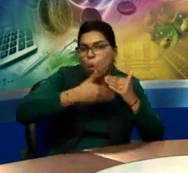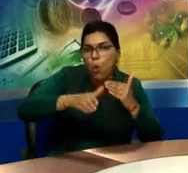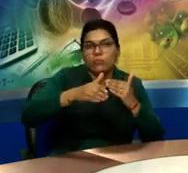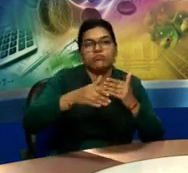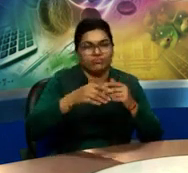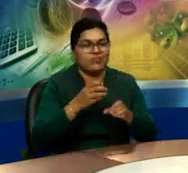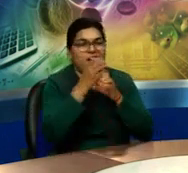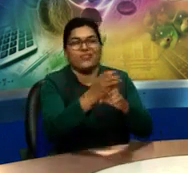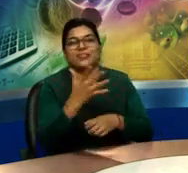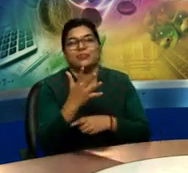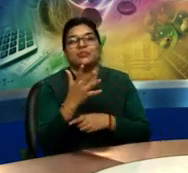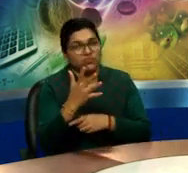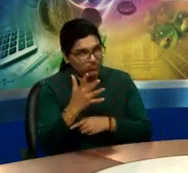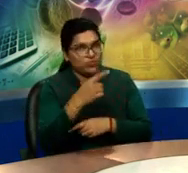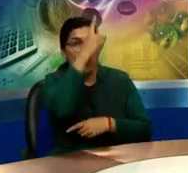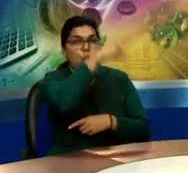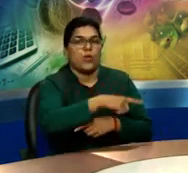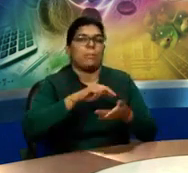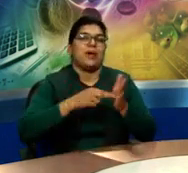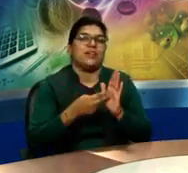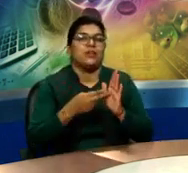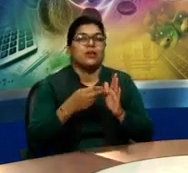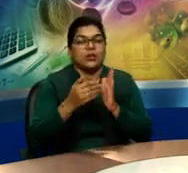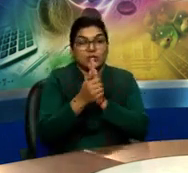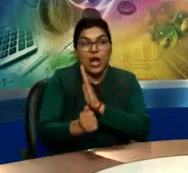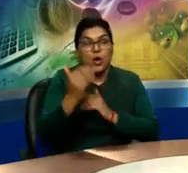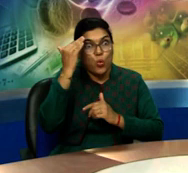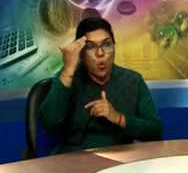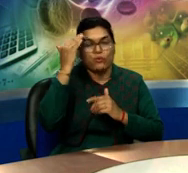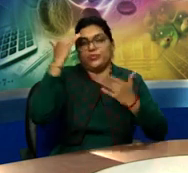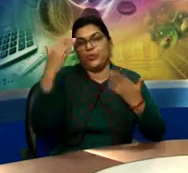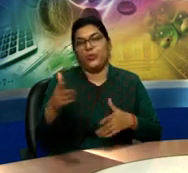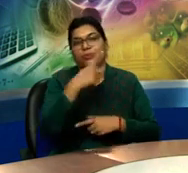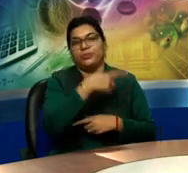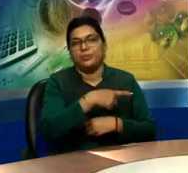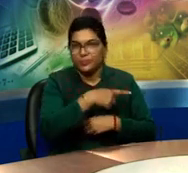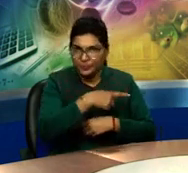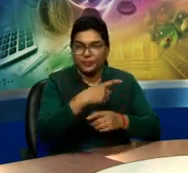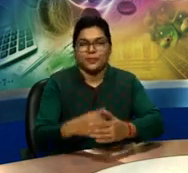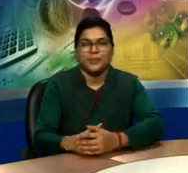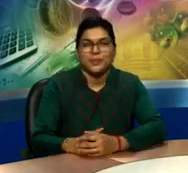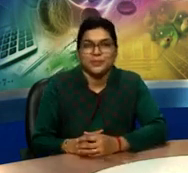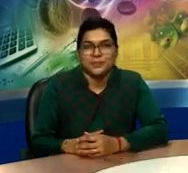the growth to the person. So all these points are very important to be kept in mind.